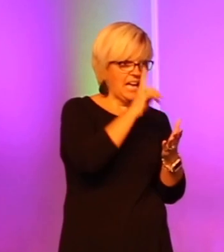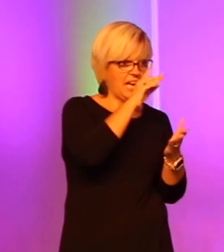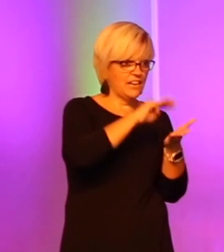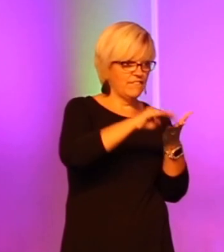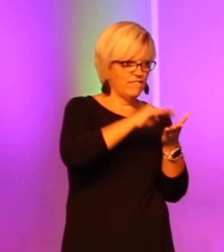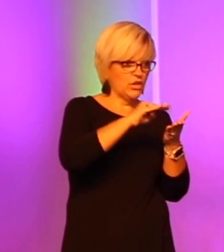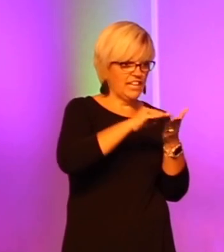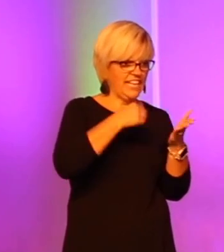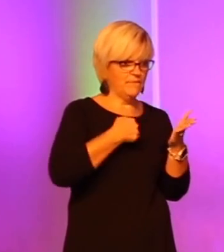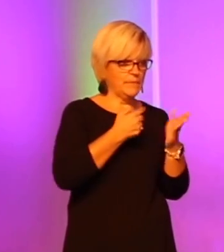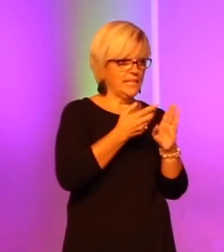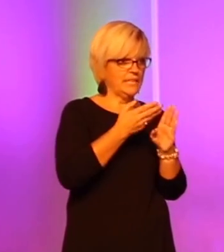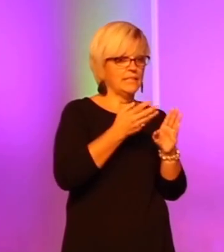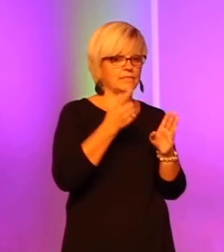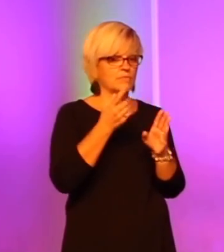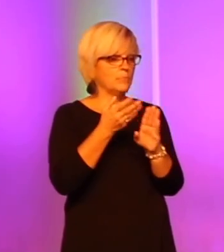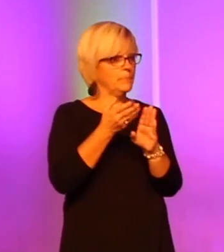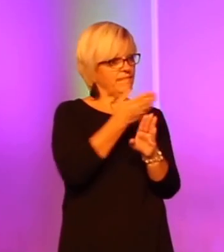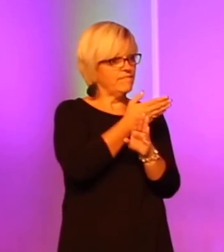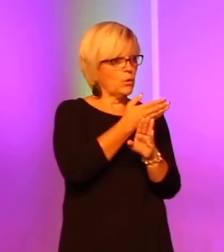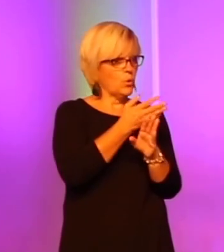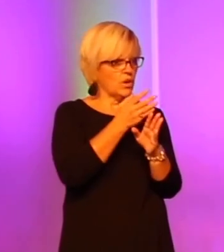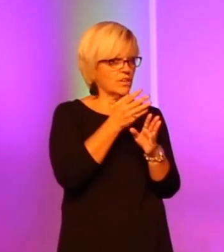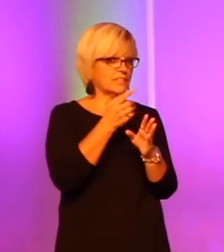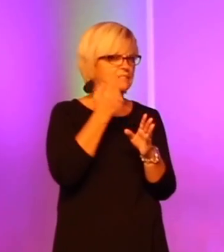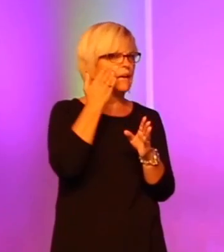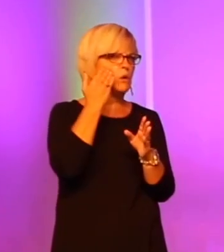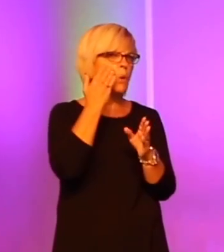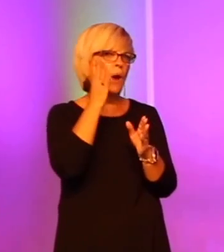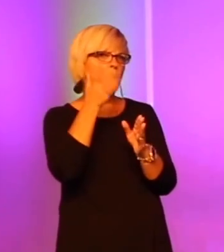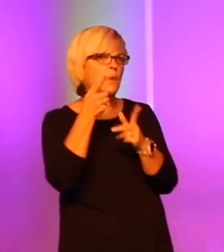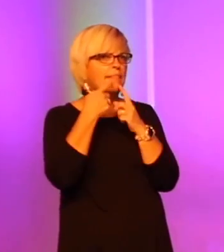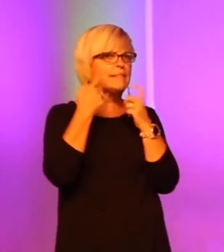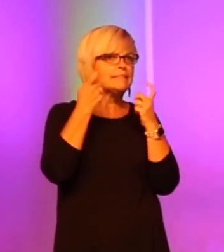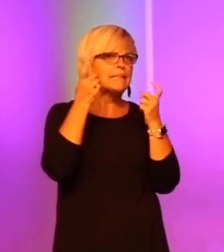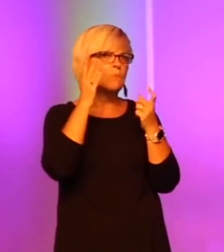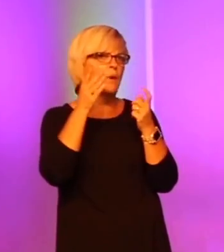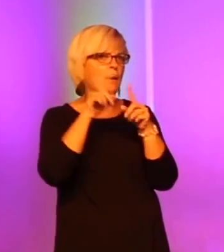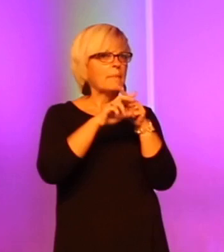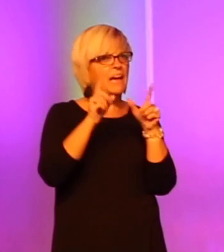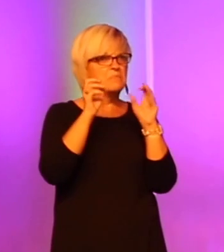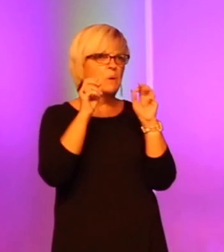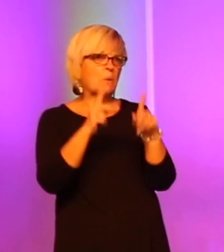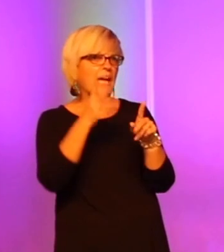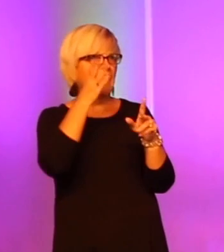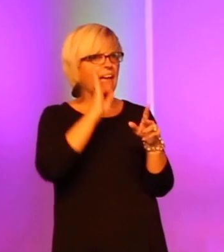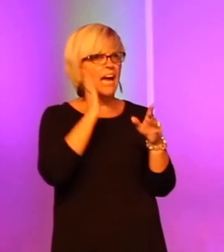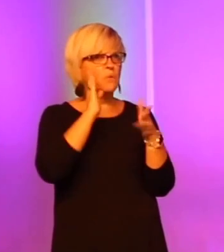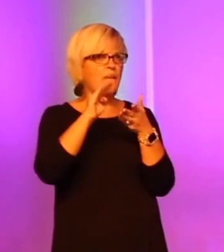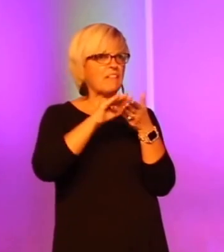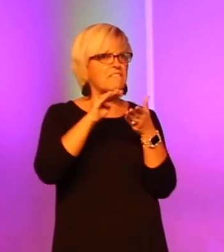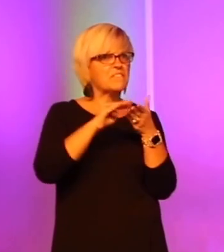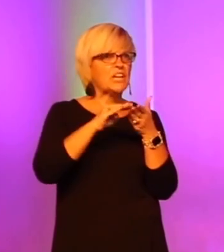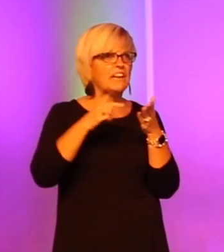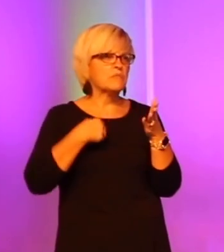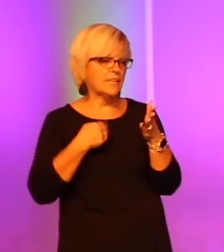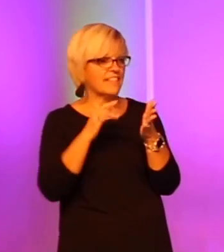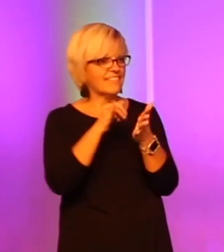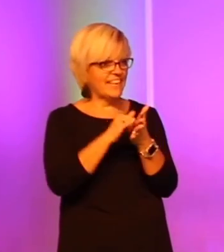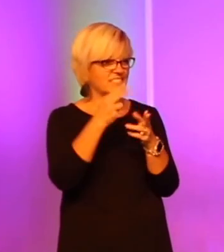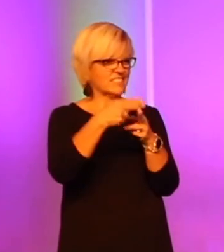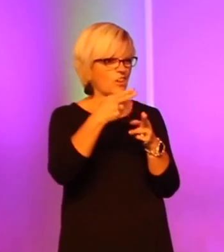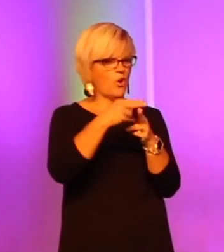prepentance. I'm going to do what I know I probably shouldn't do, but God's okay with me, so he'll be okay with this.